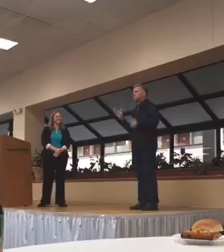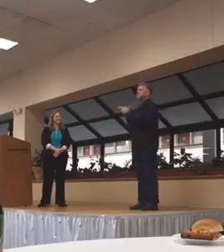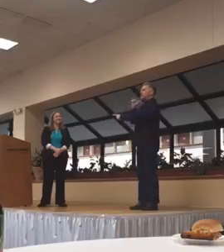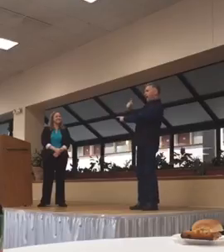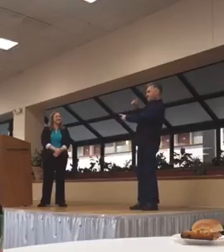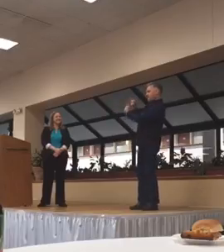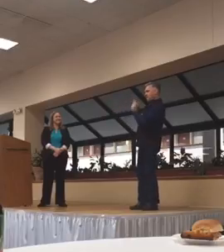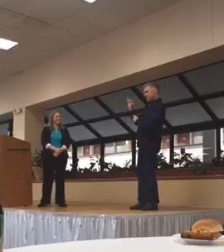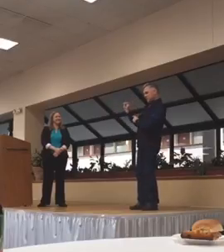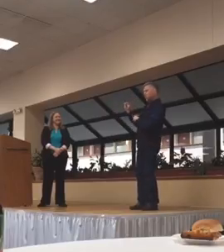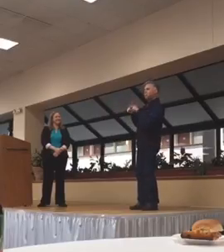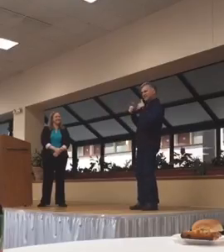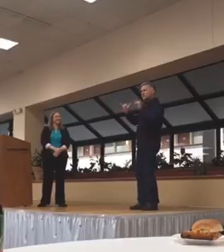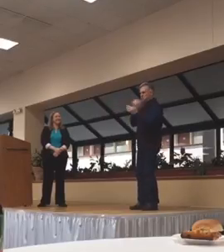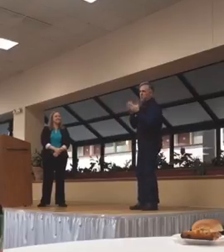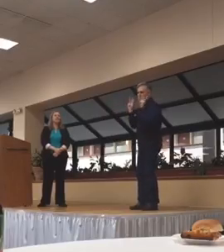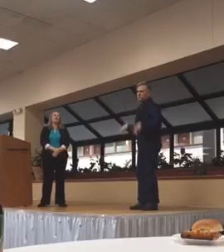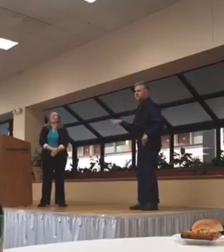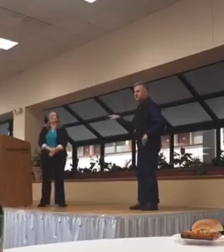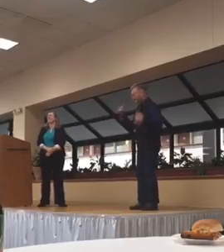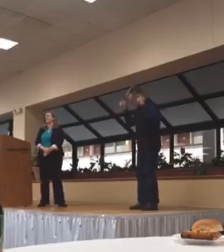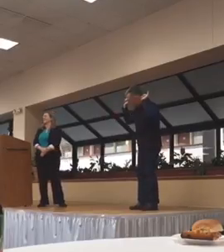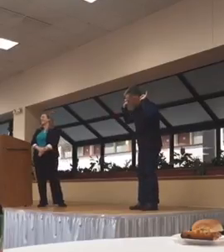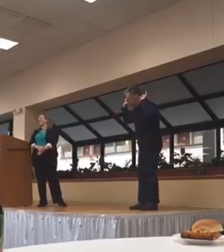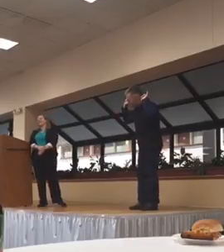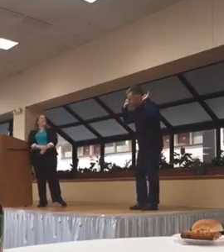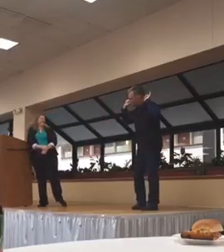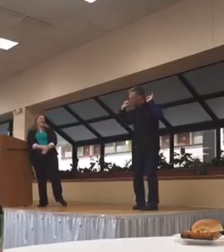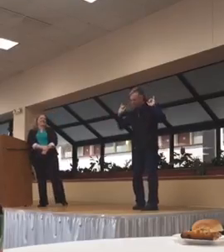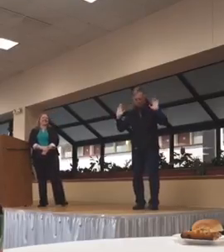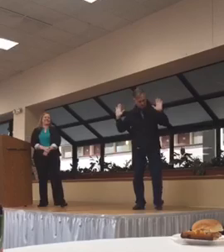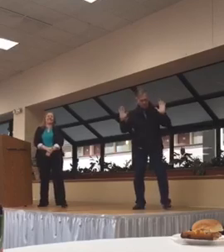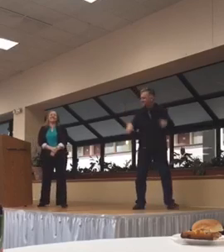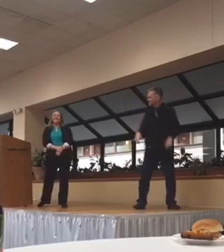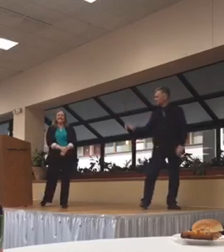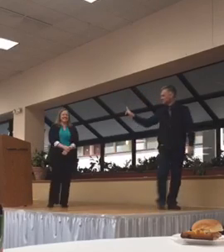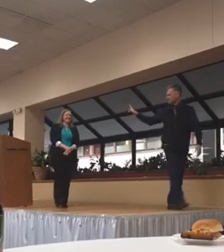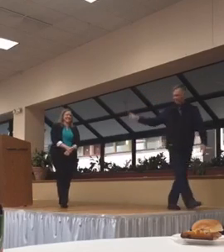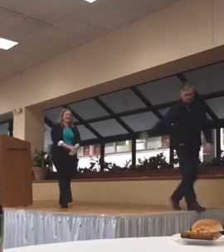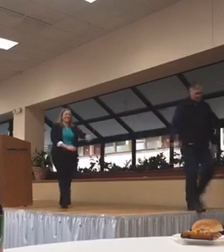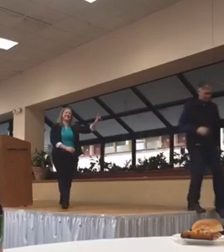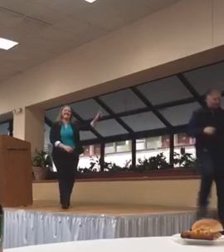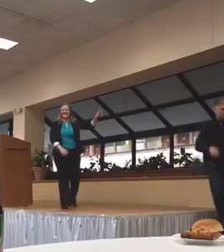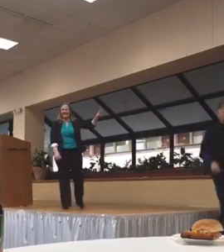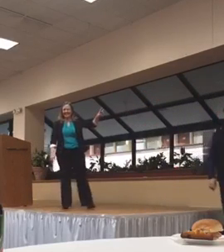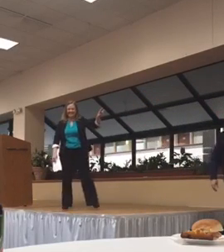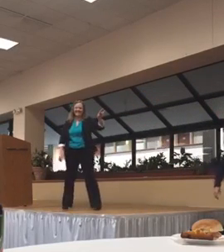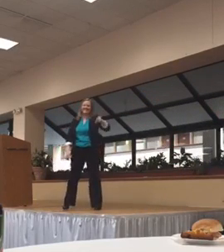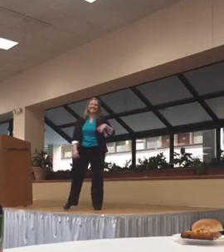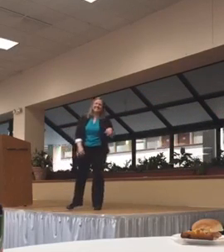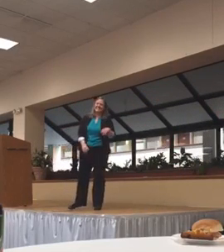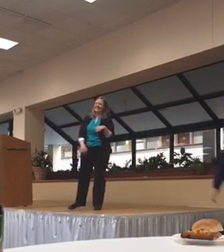not involving you. I want you to be proactive. She's not from Minnesota, but she's still a good